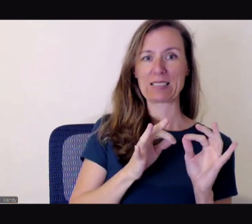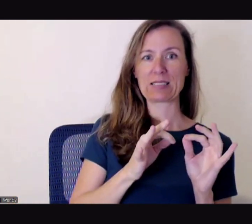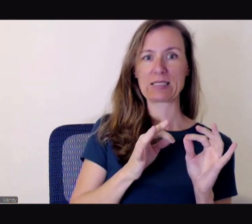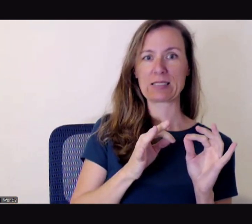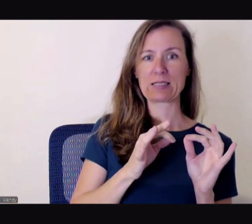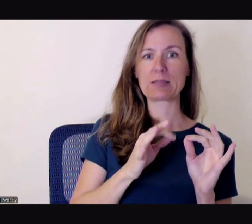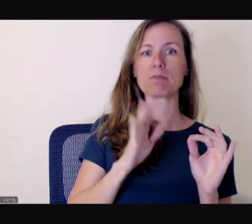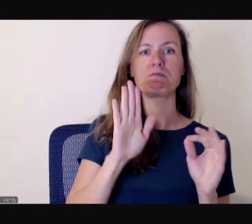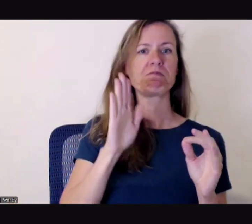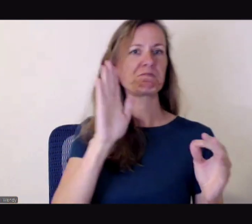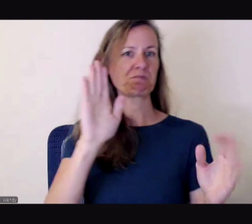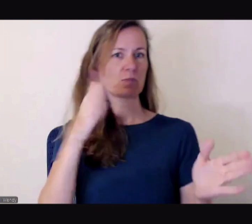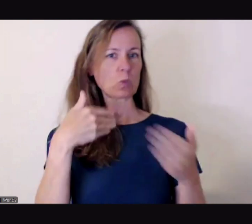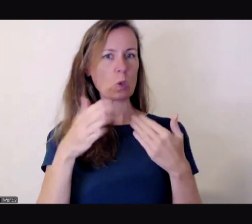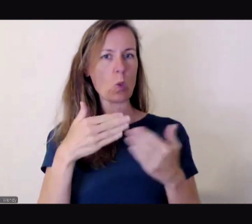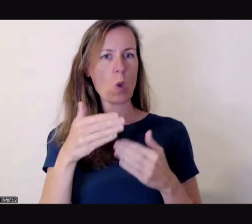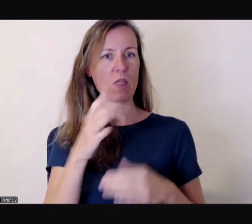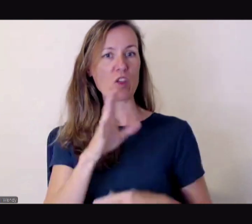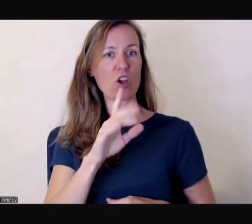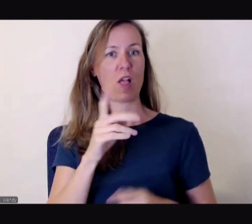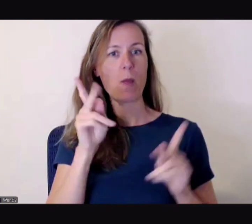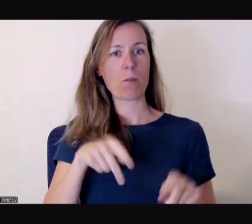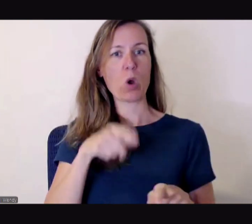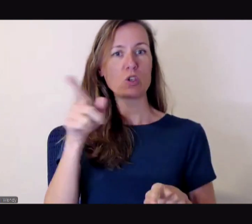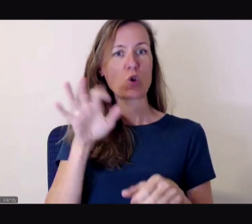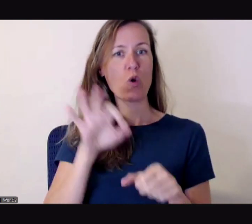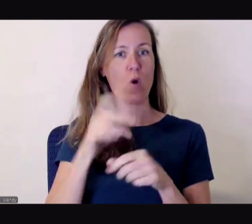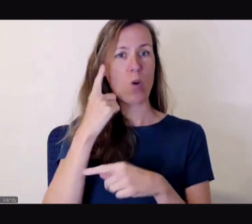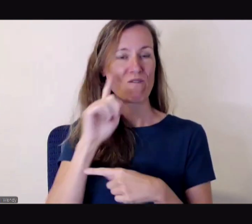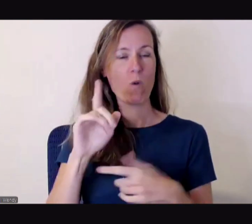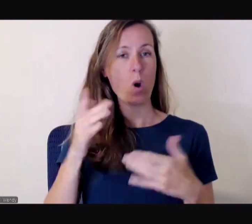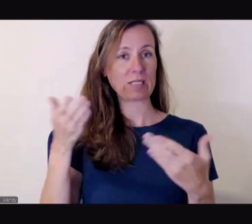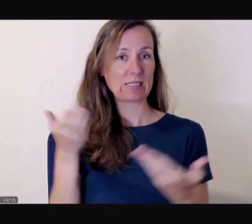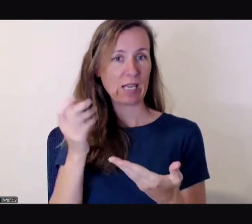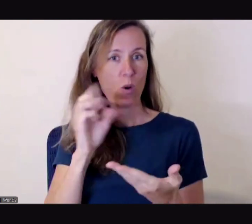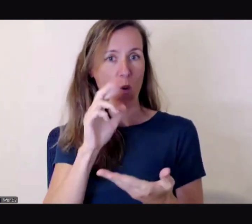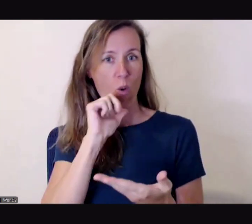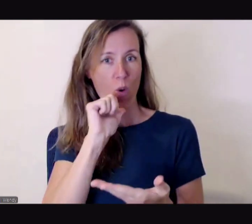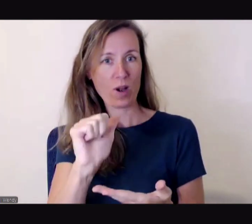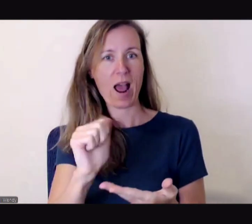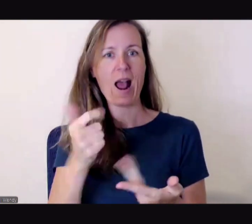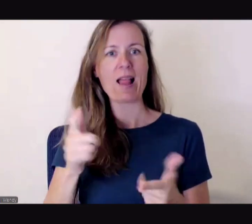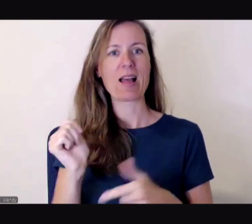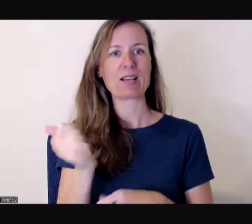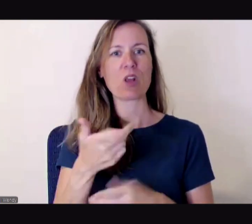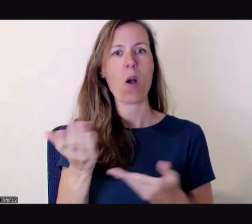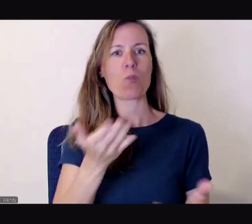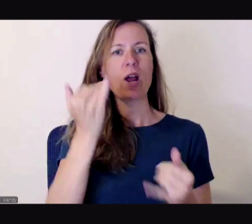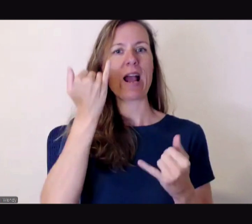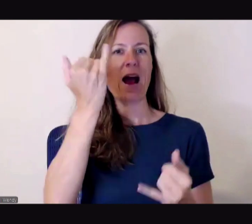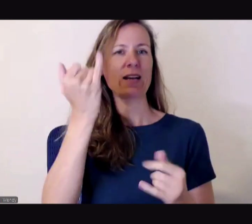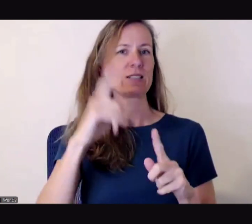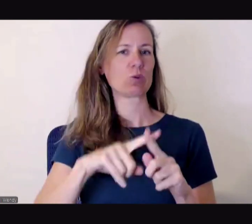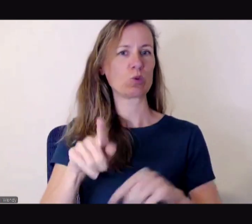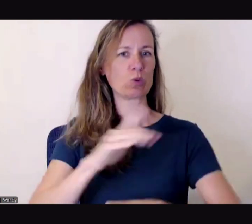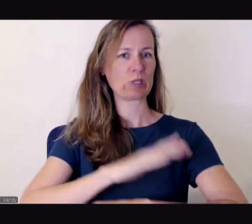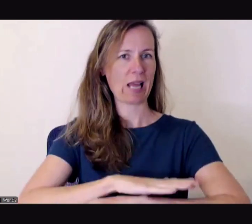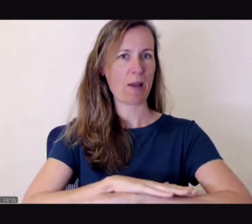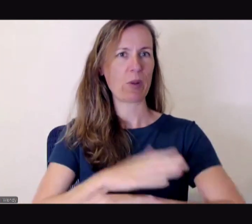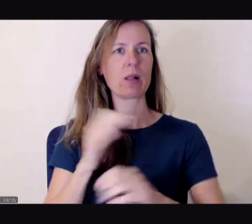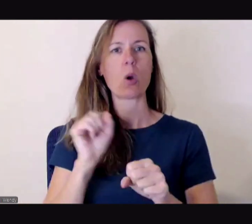voted for has prevailed or not, let's all bring ideas to the table and work together to make Cheverly better than it already is. Thank you. Thank you.